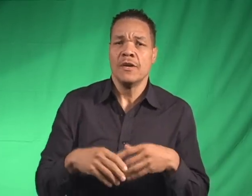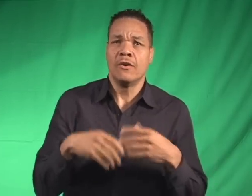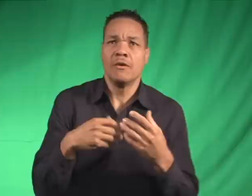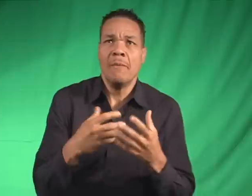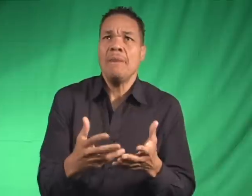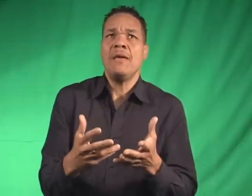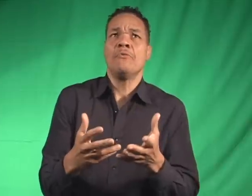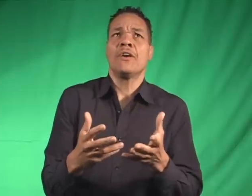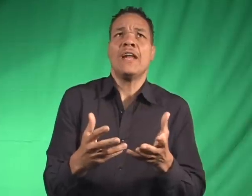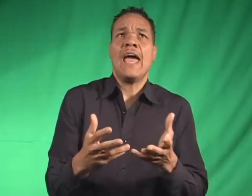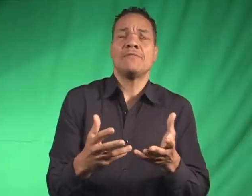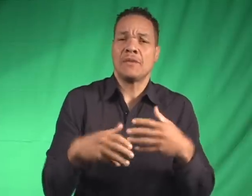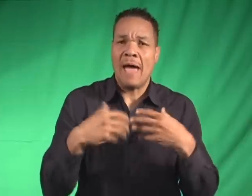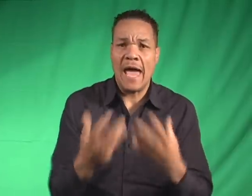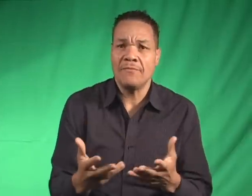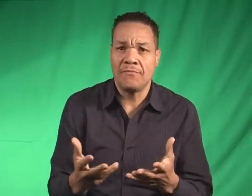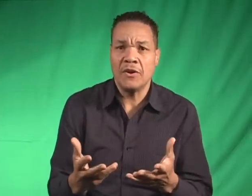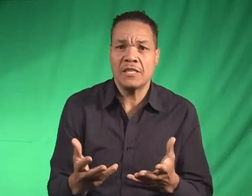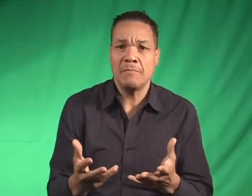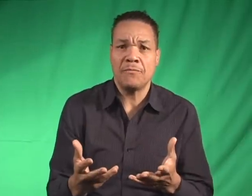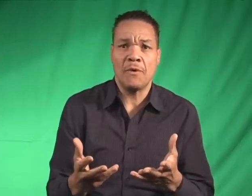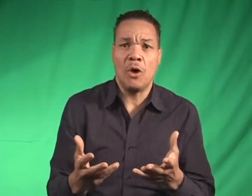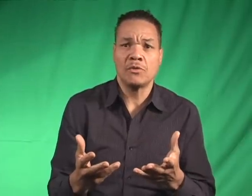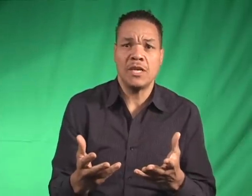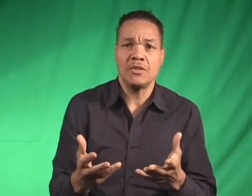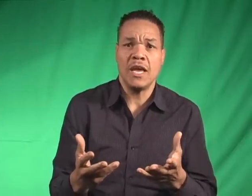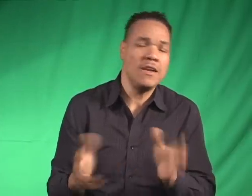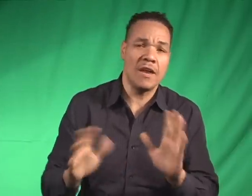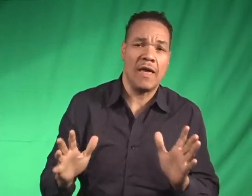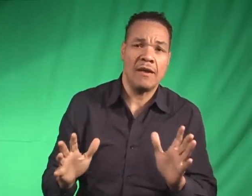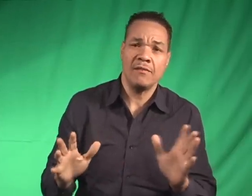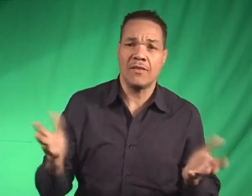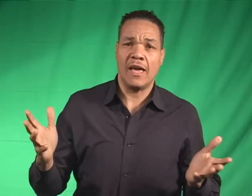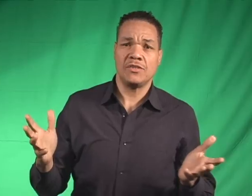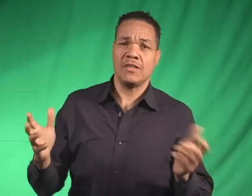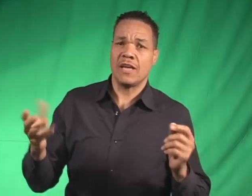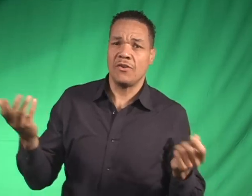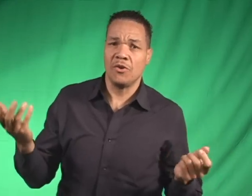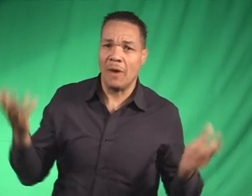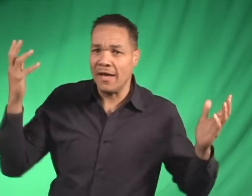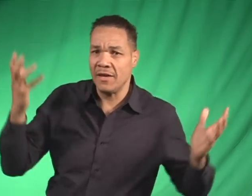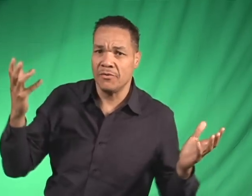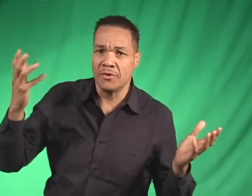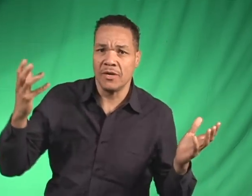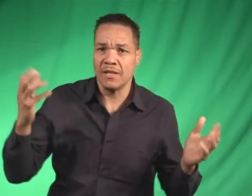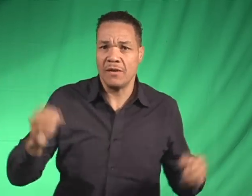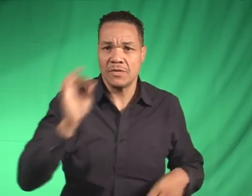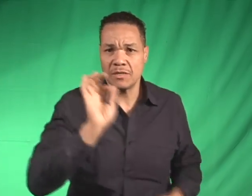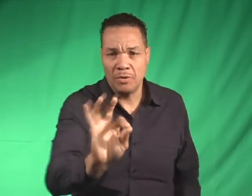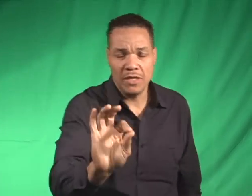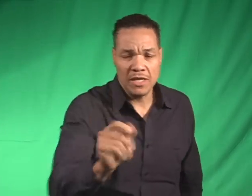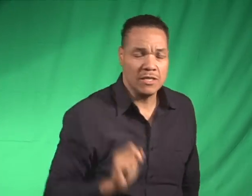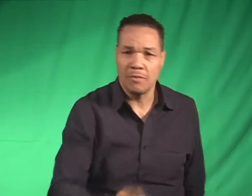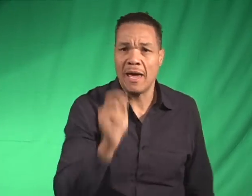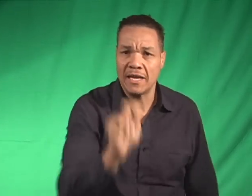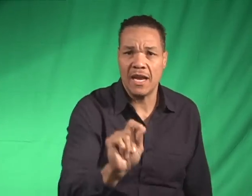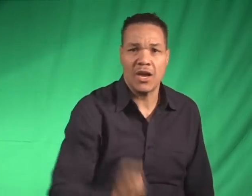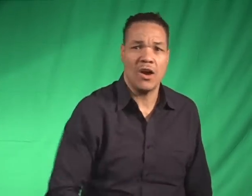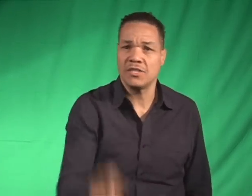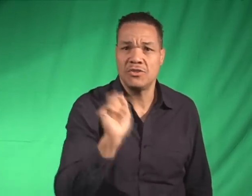or maybe we're going to have some advertisement from a hotel chain. None of that. Just, I don't know why they were doing it. They were just putting these little magnetic cards into